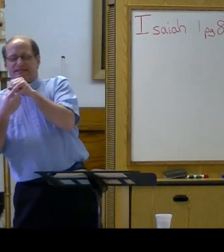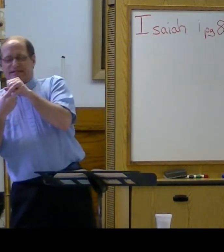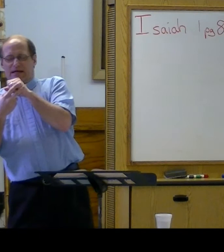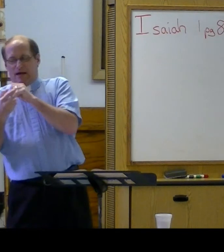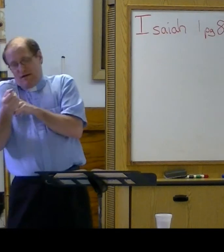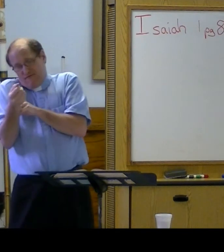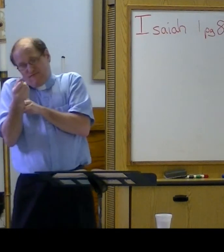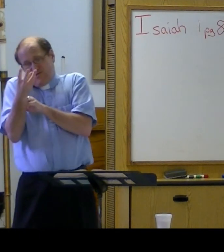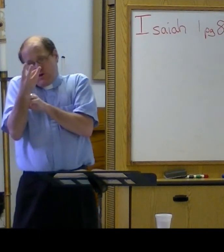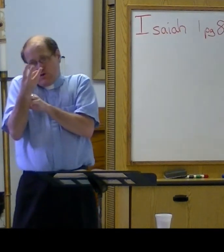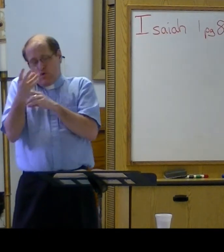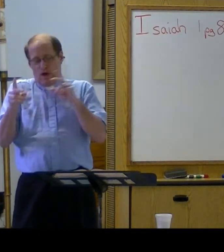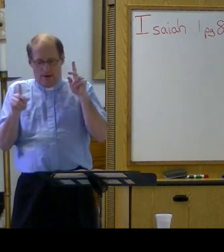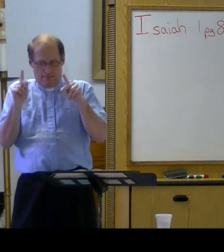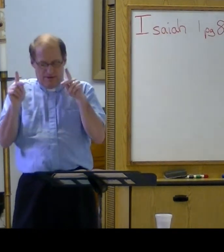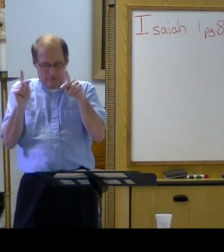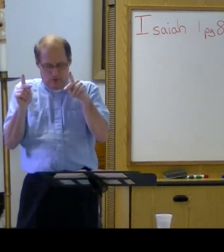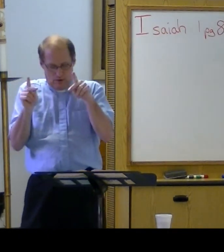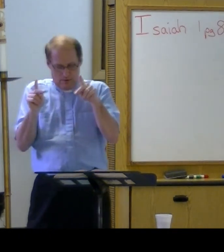Israel's few people.